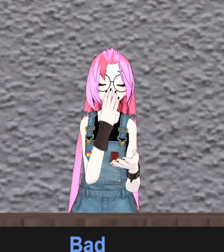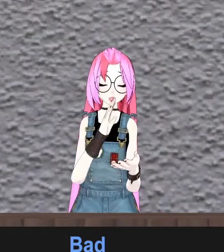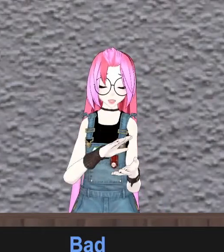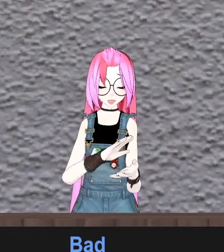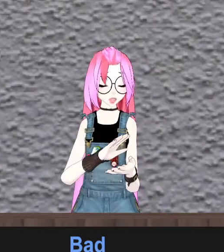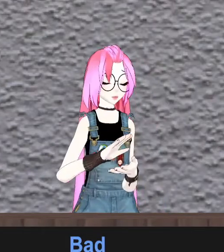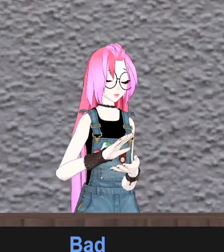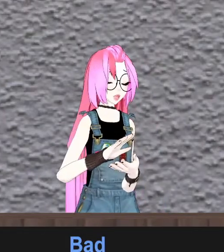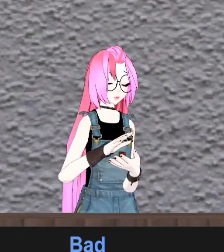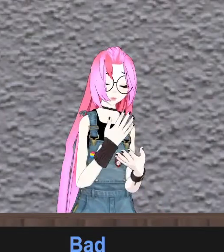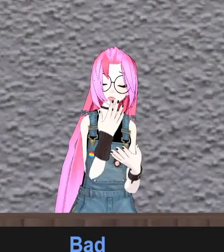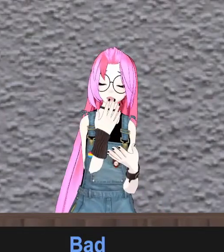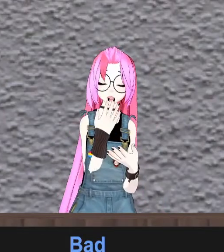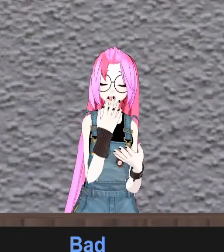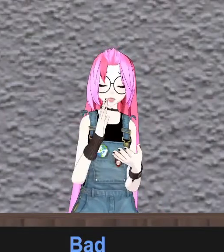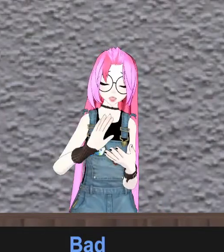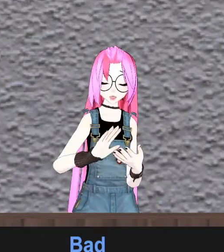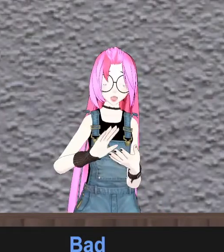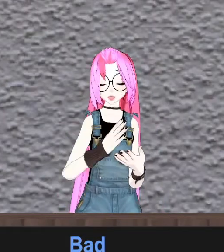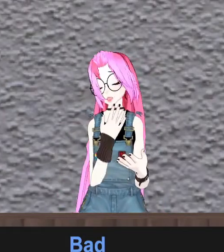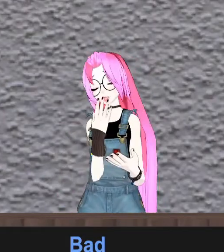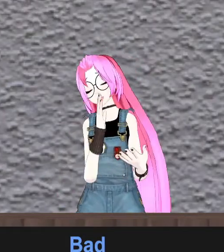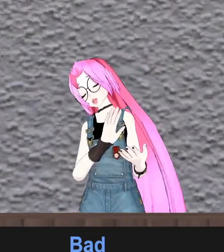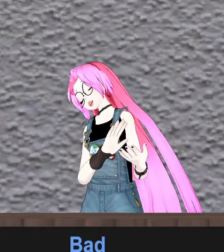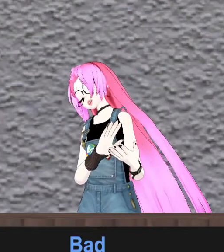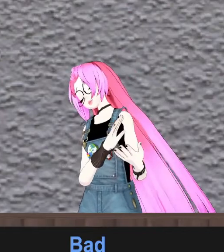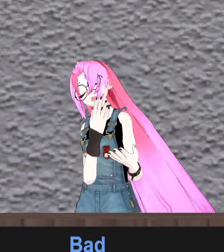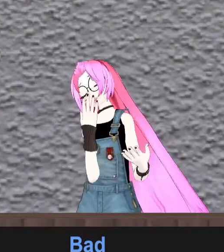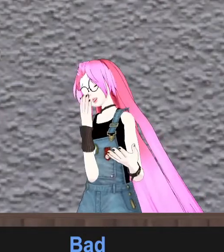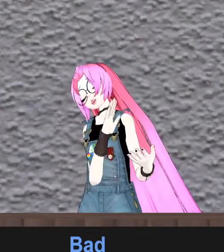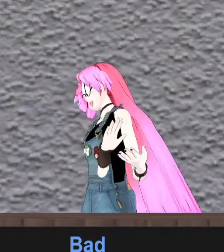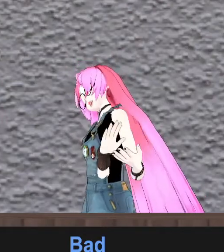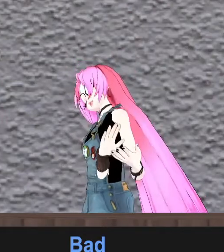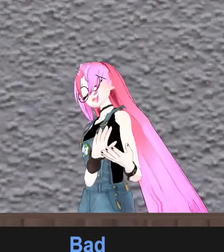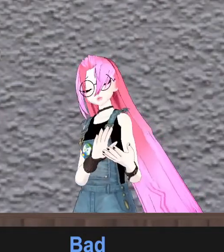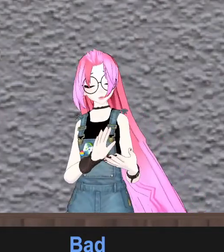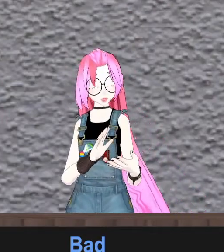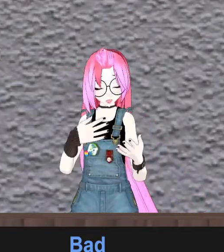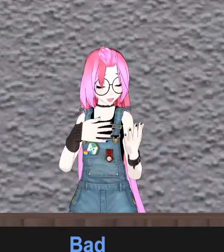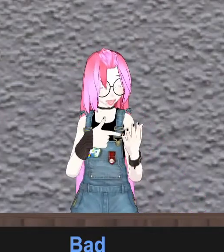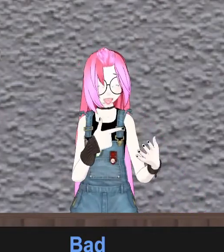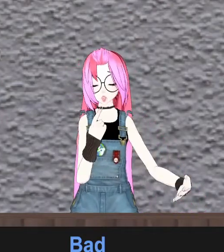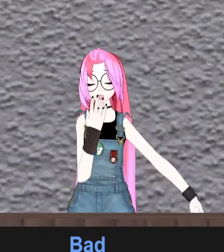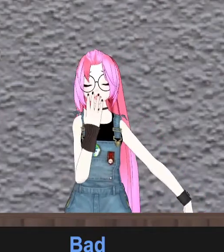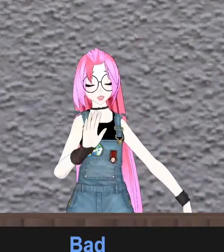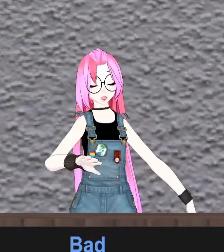twist it down. I think if this is something bad on your hand, you don't like it. You're pushing it away. Bad. Or it doesn't have to go on this hand. You could just do